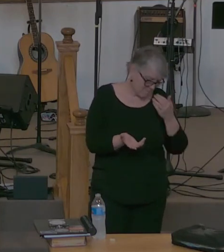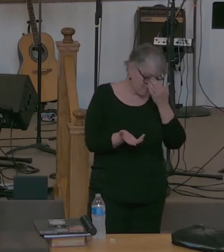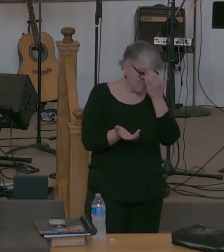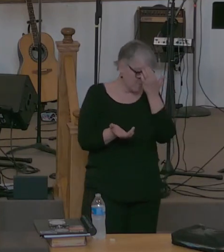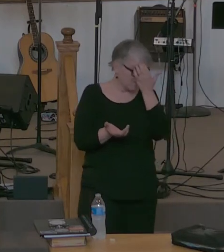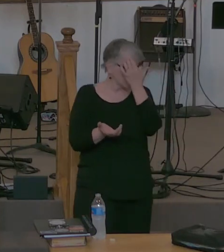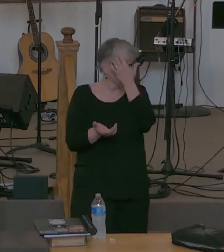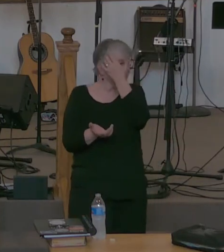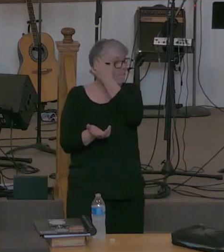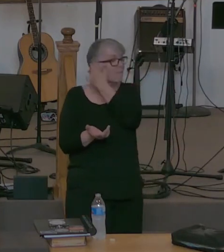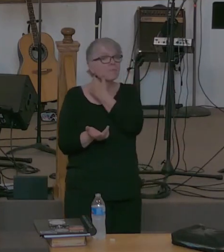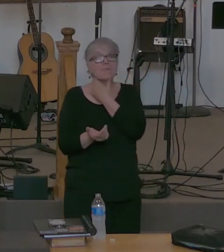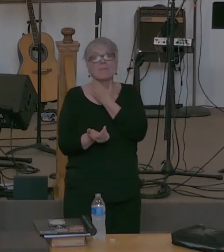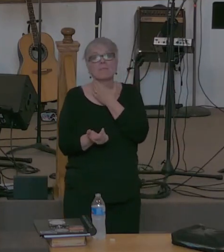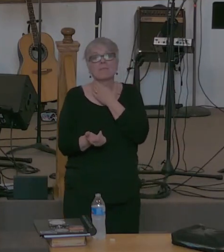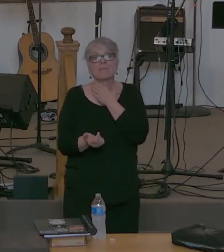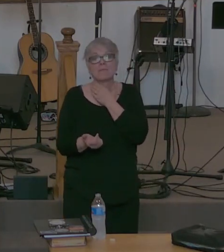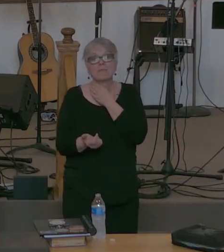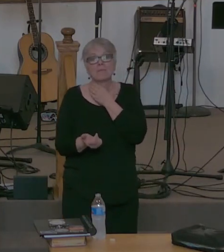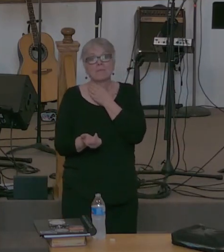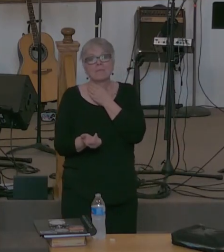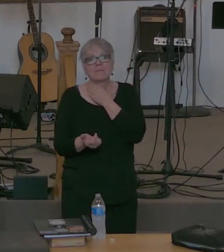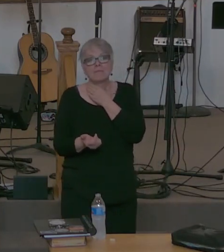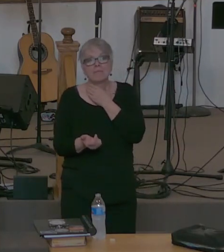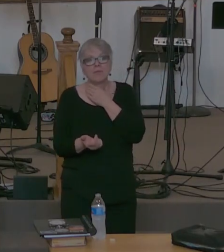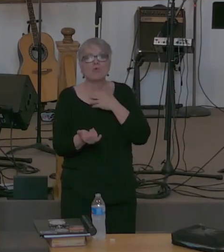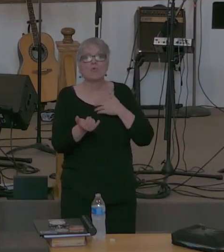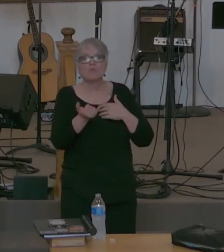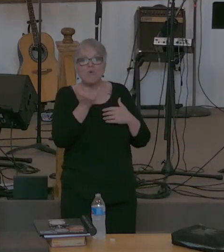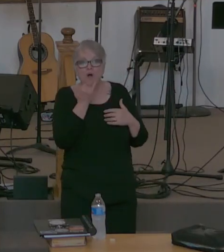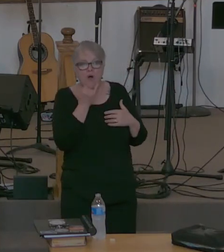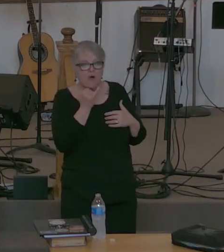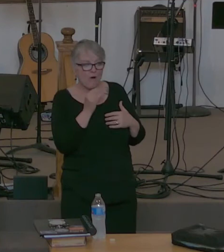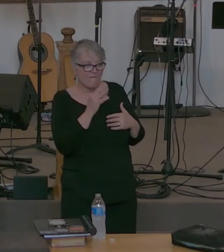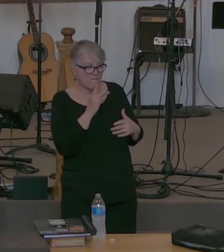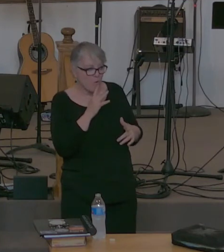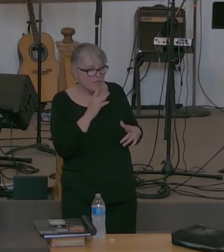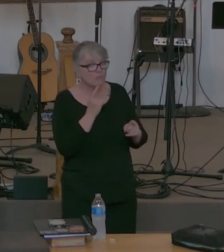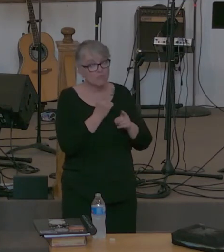I'm like, huh? The wrong boys.